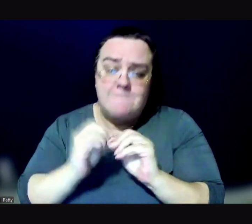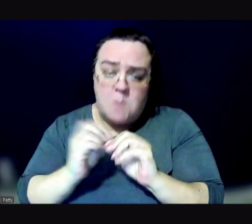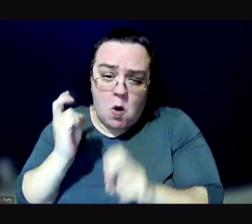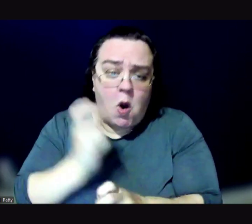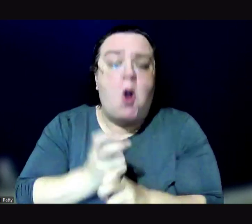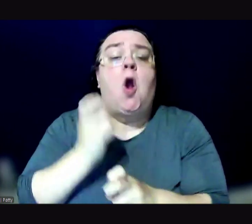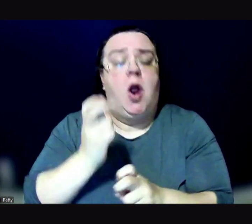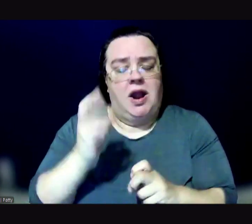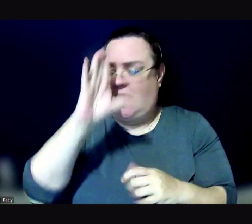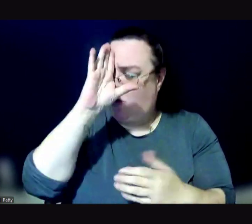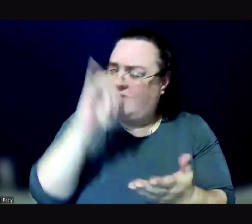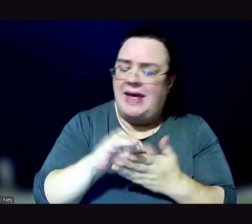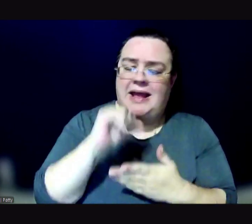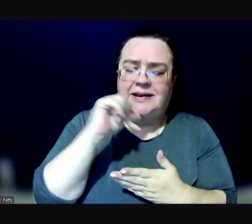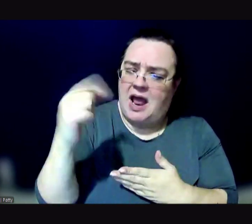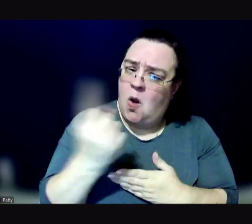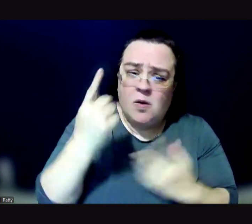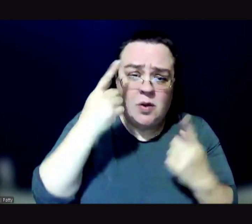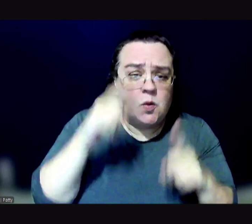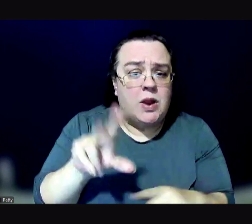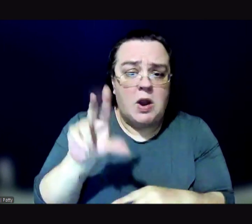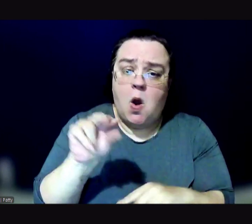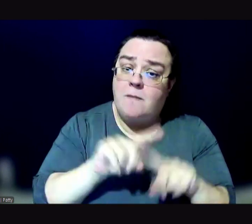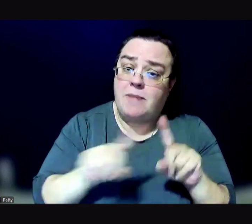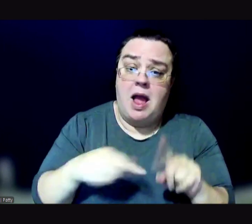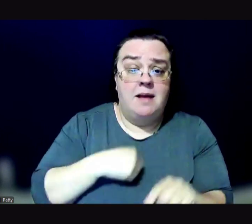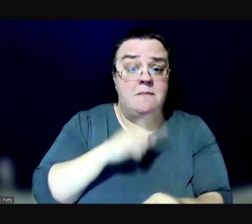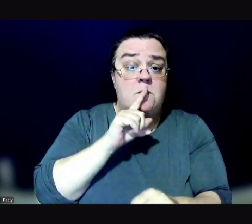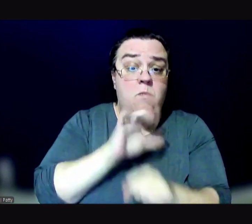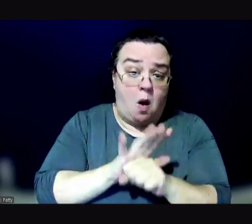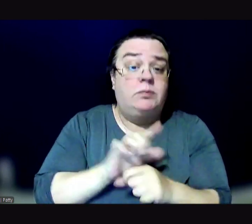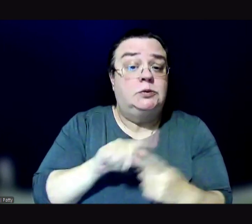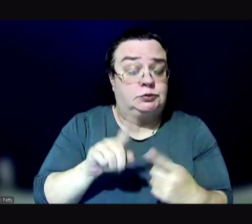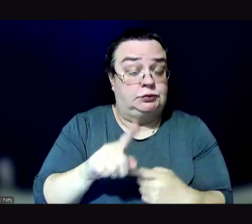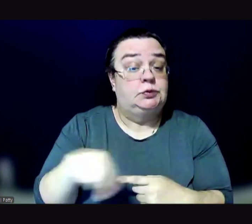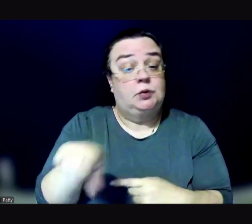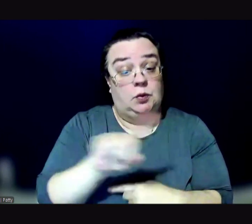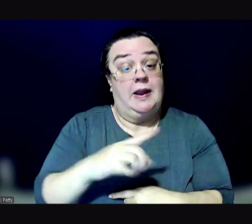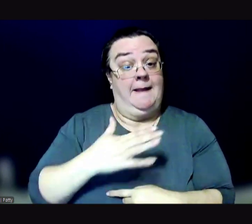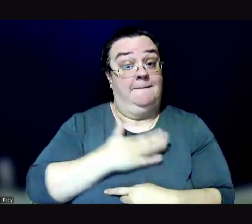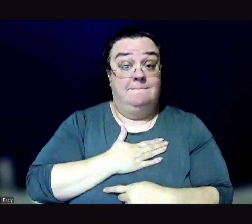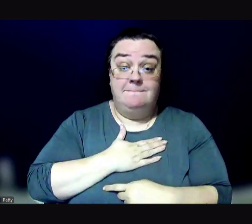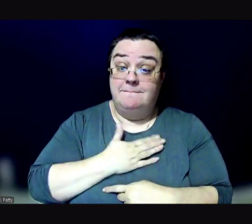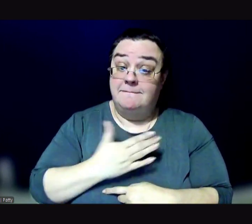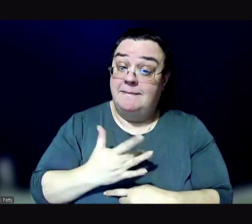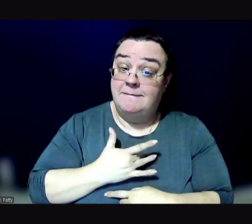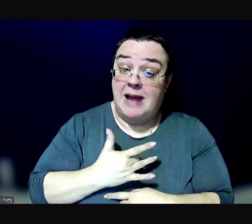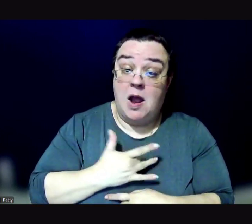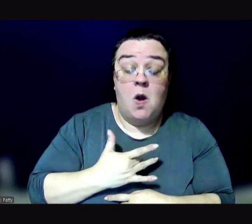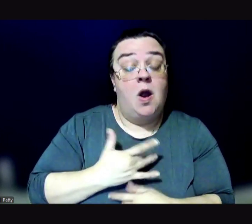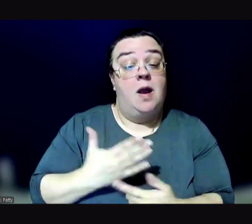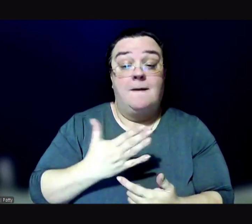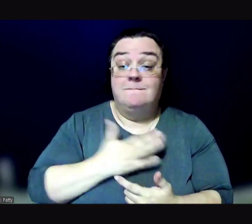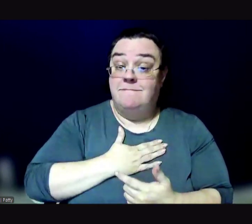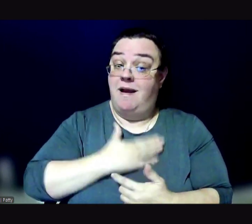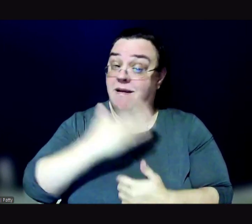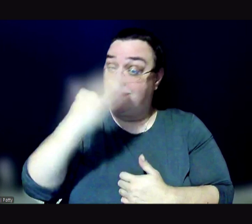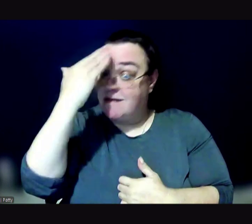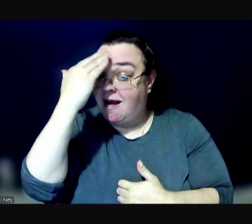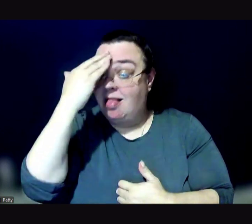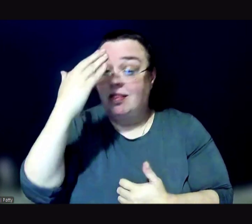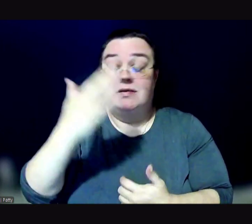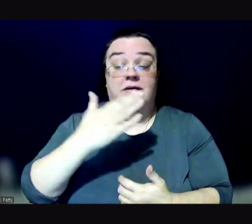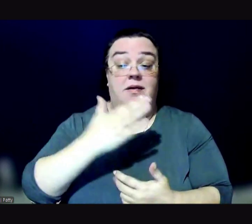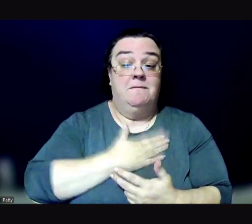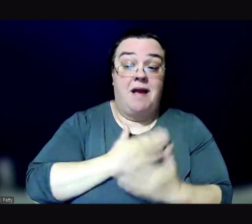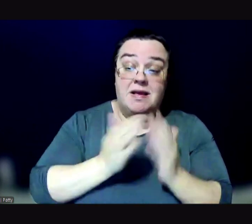agree. But I promise you that my heart, my knowledge, my skills